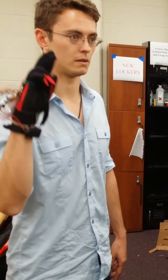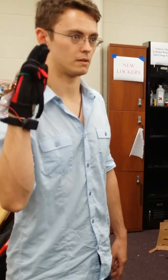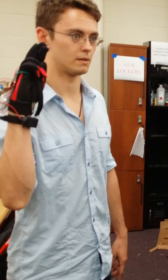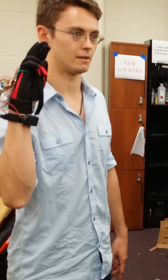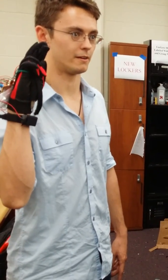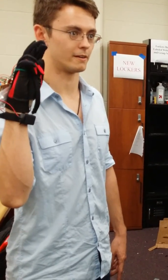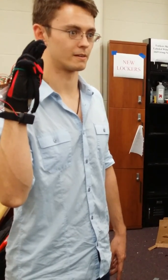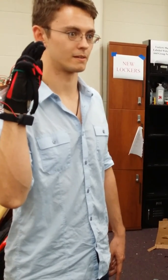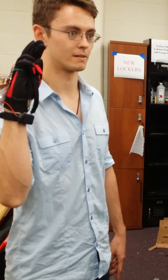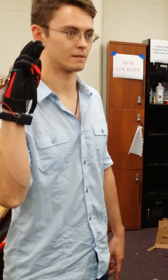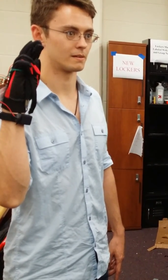R.